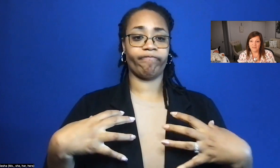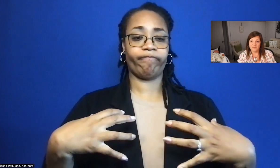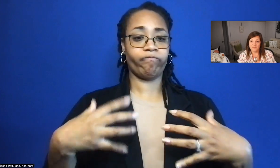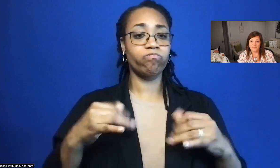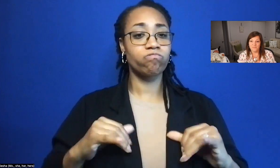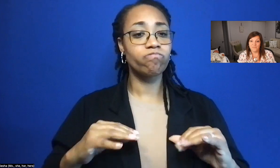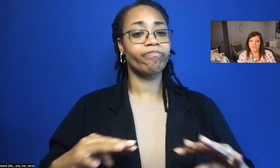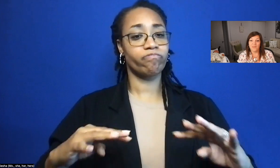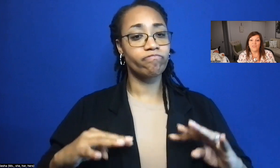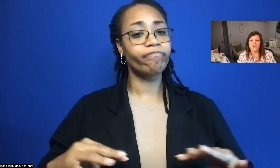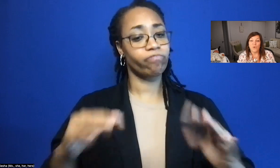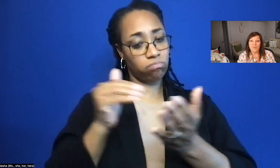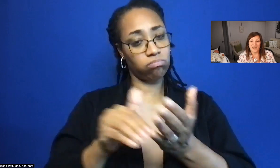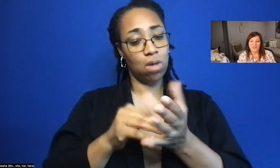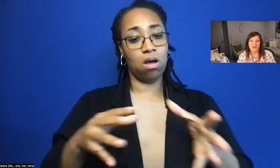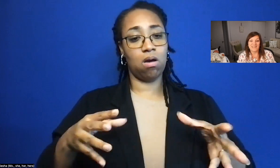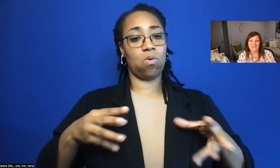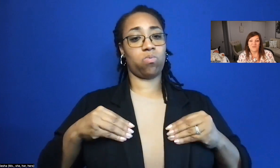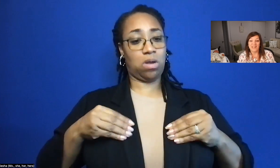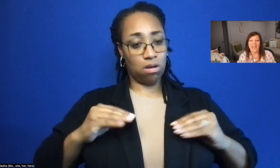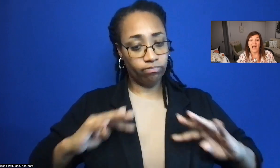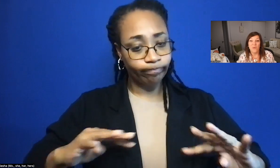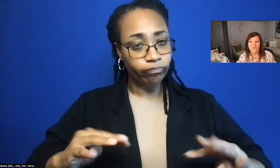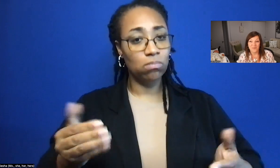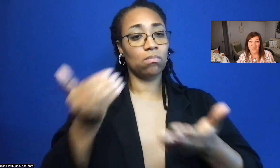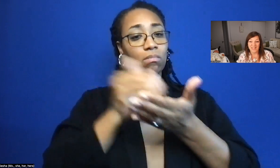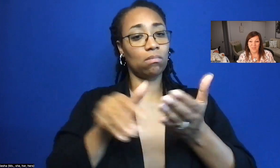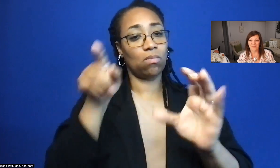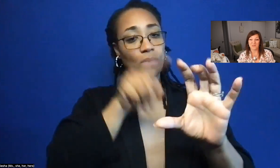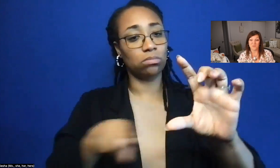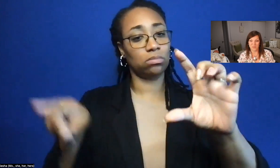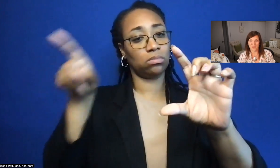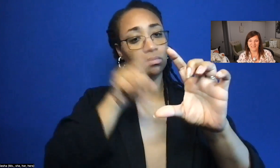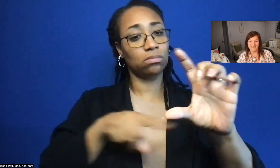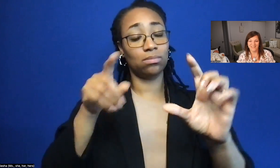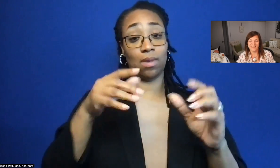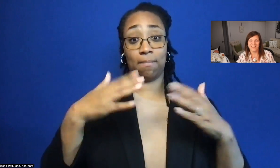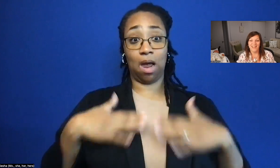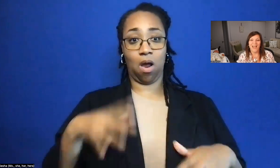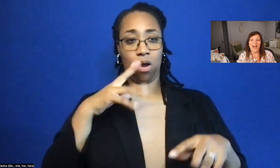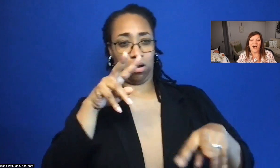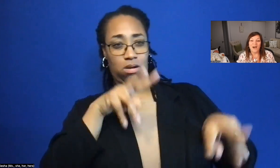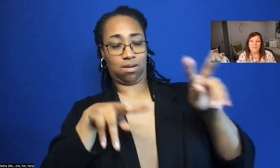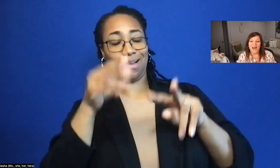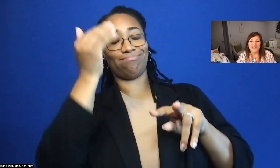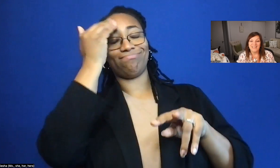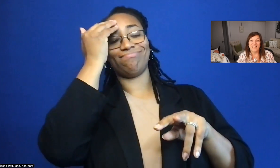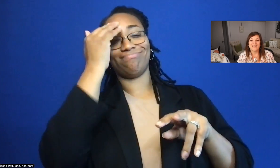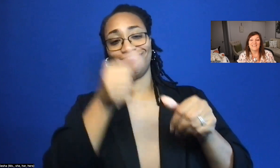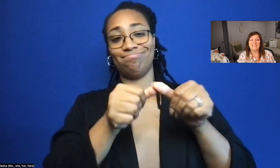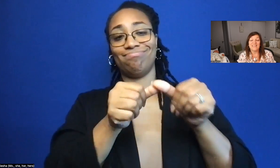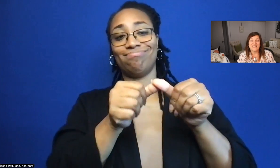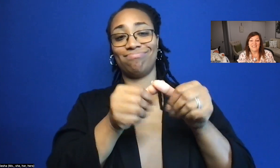make. Your body wants to feed however many babies were born. A body